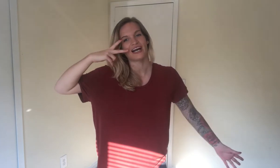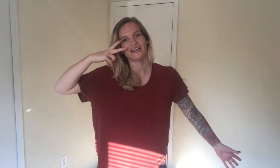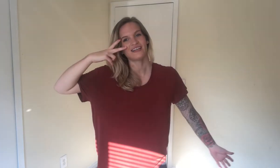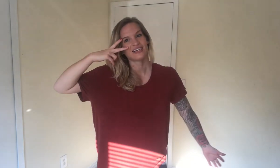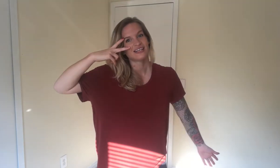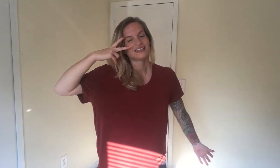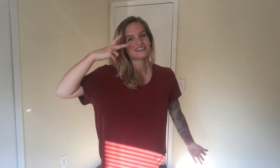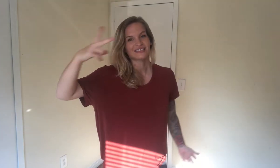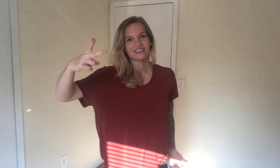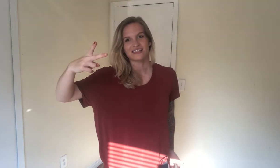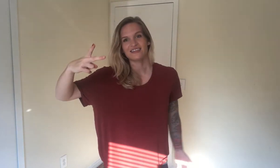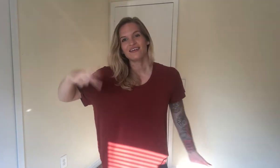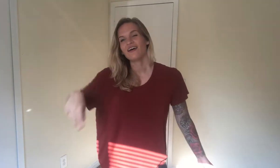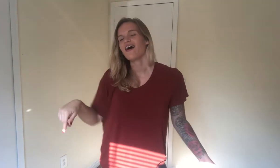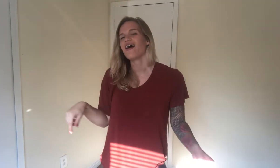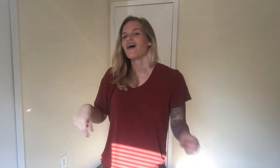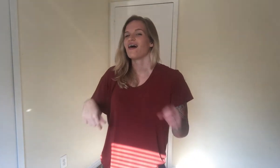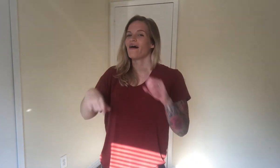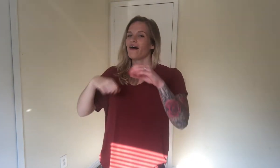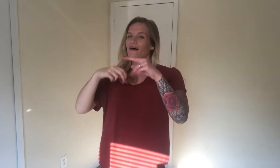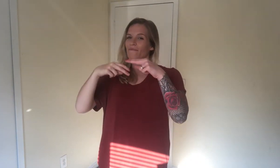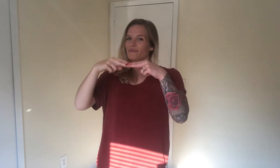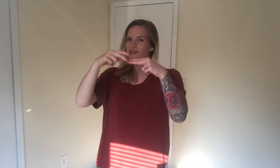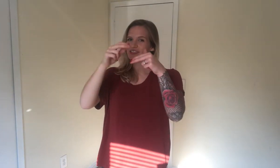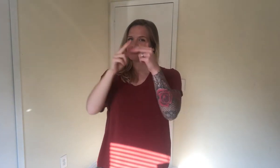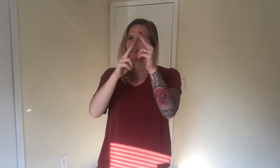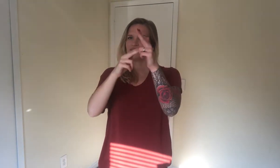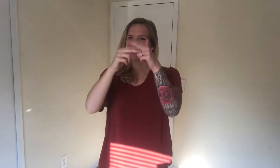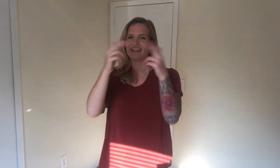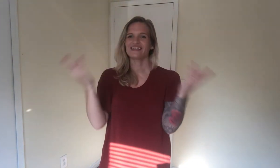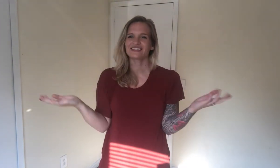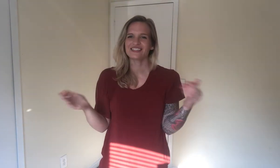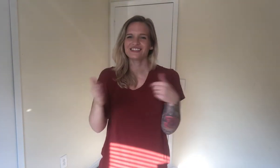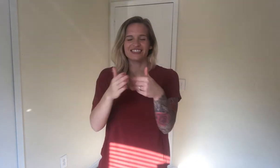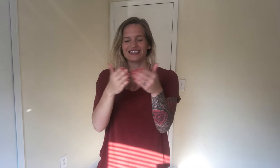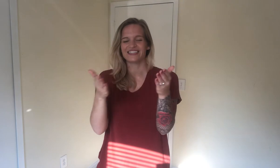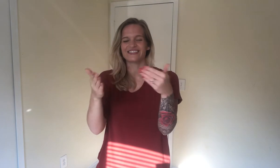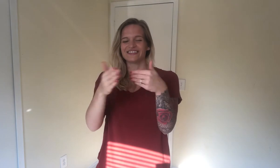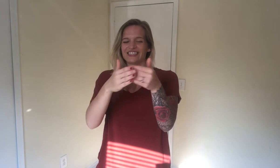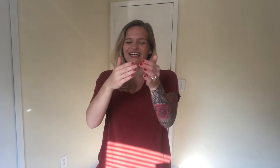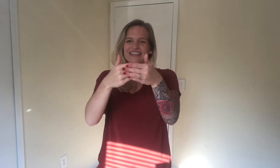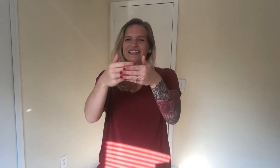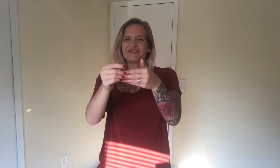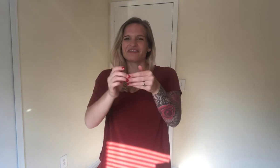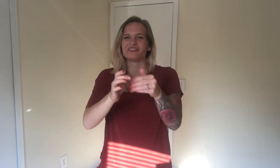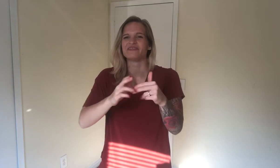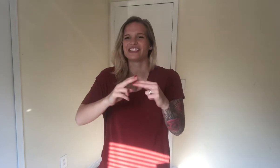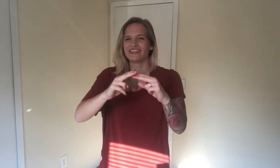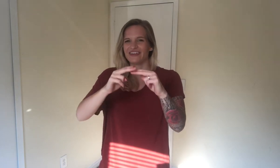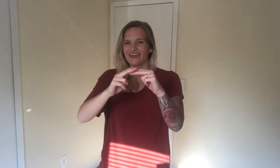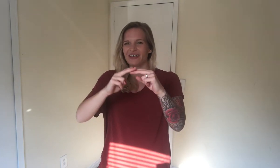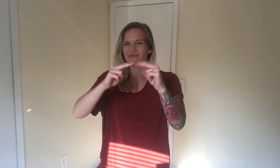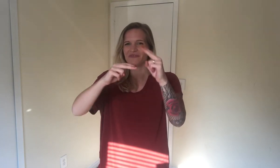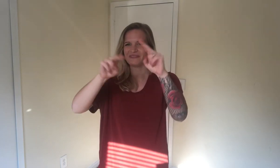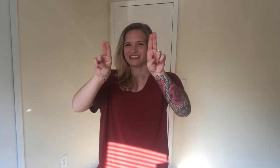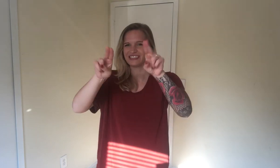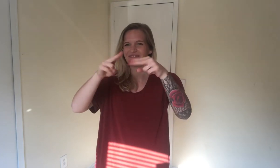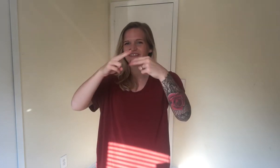eye, see a building. I like this sign too, it's kind of like comfortable, but then you go up with just two